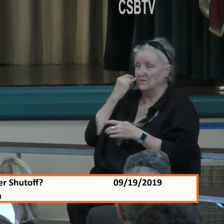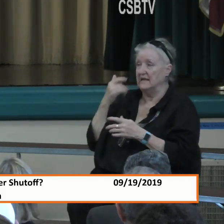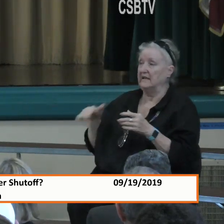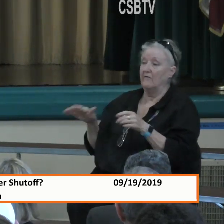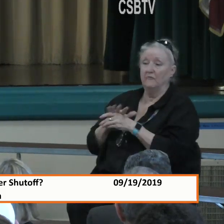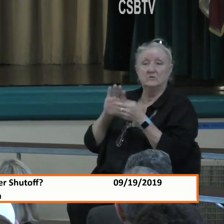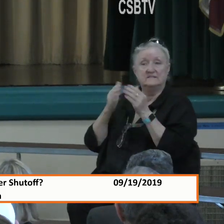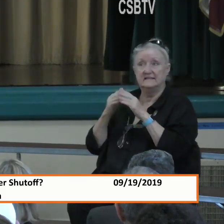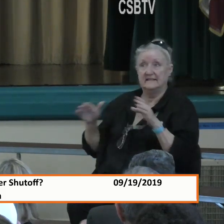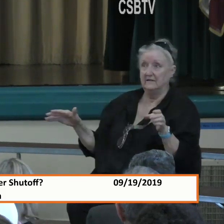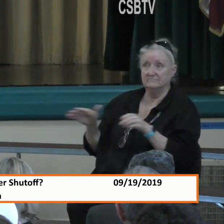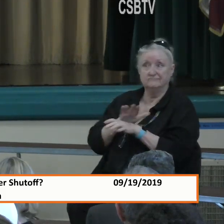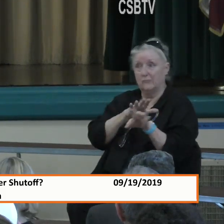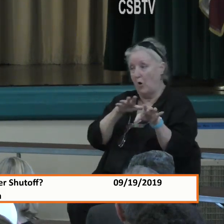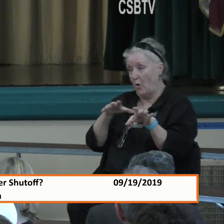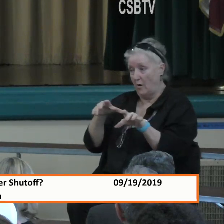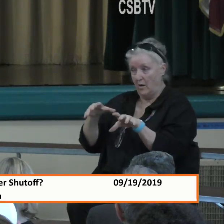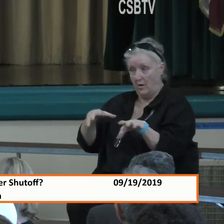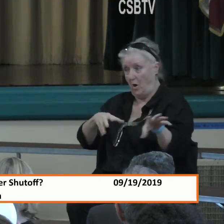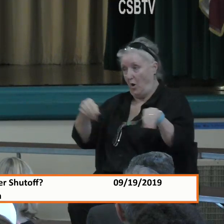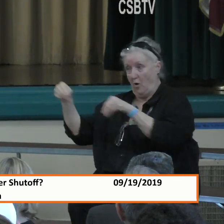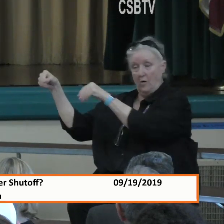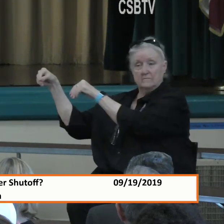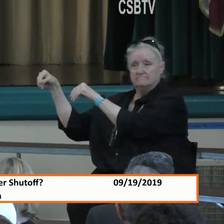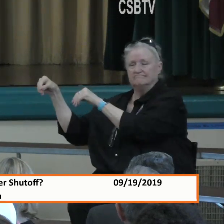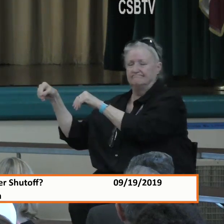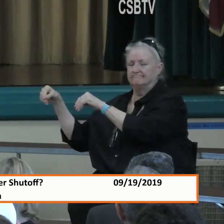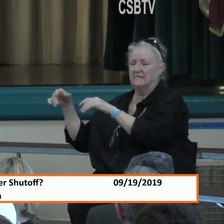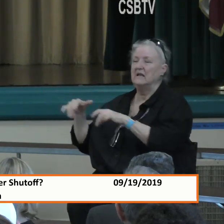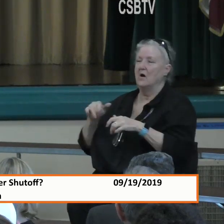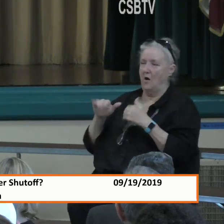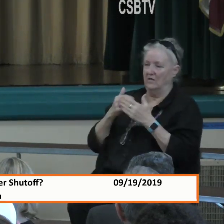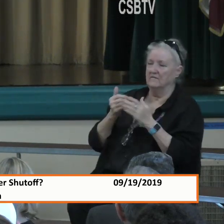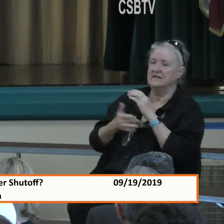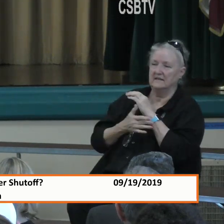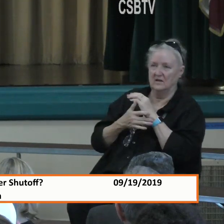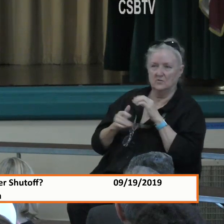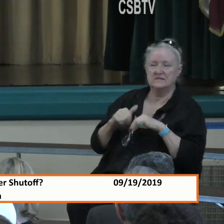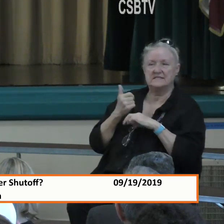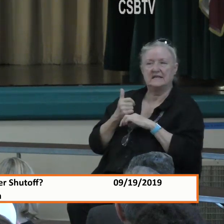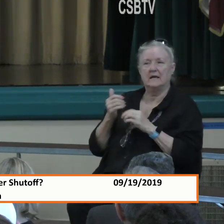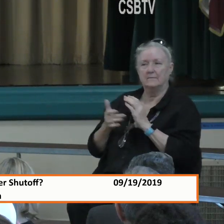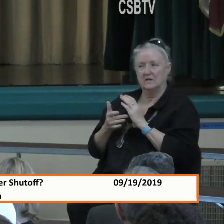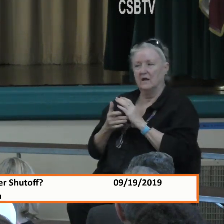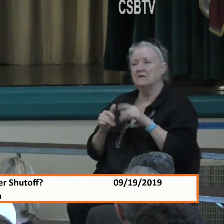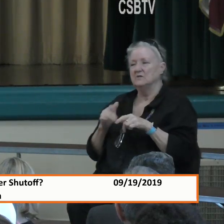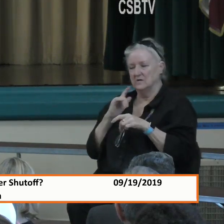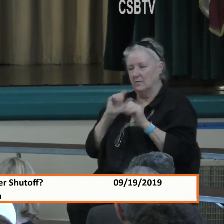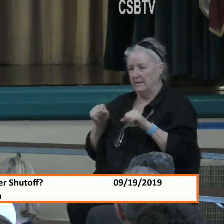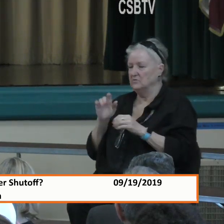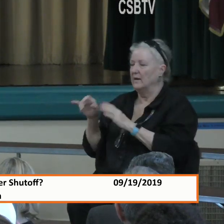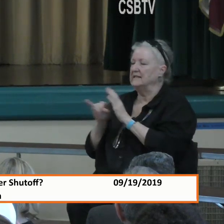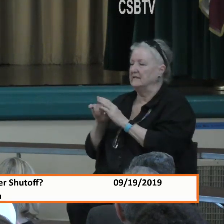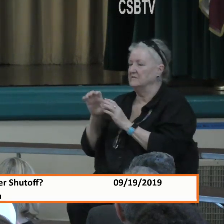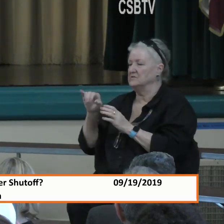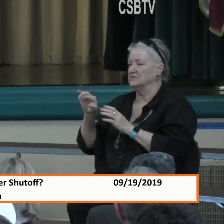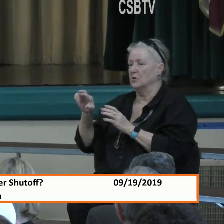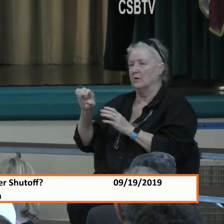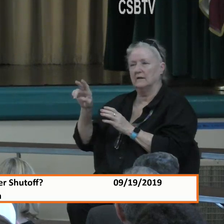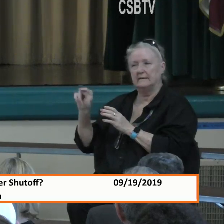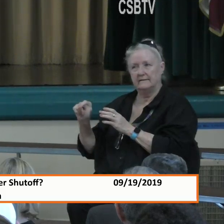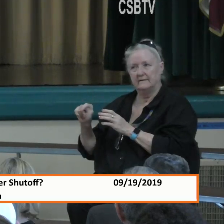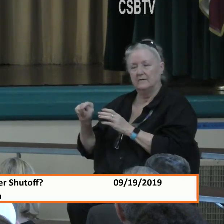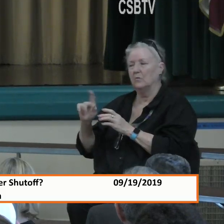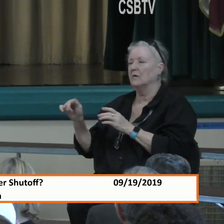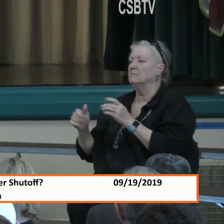entire city would be without power. With all of the technology we're putting out there, we're really able to identify circuit by circuit where we have the